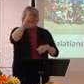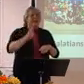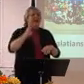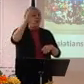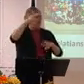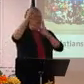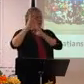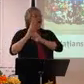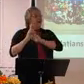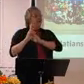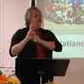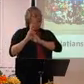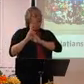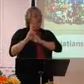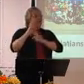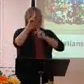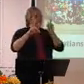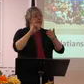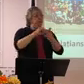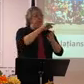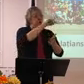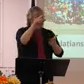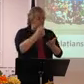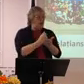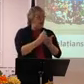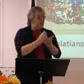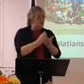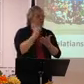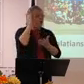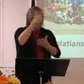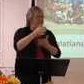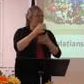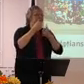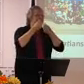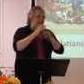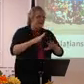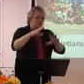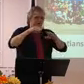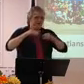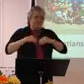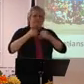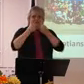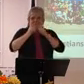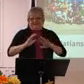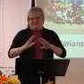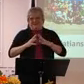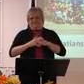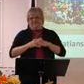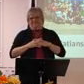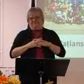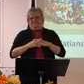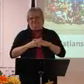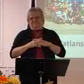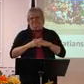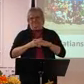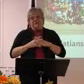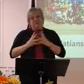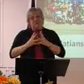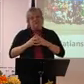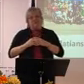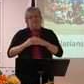will be honored. And those that you minister to will receive the blessing.